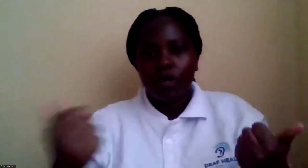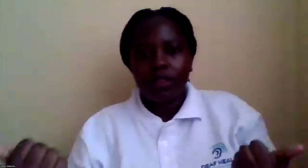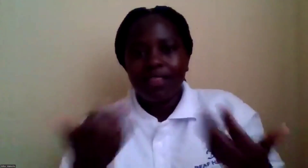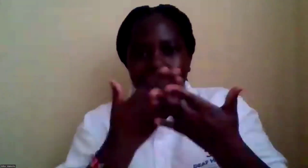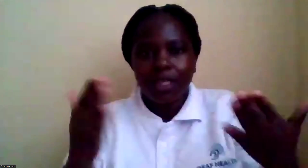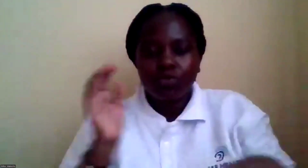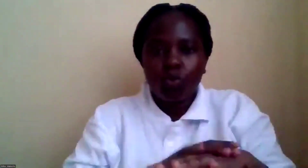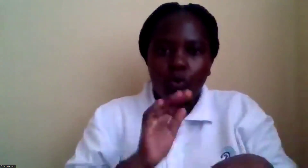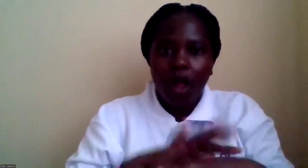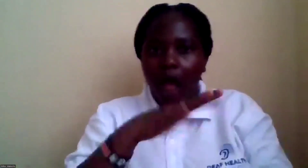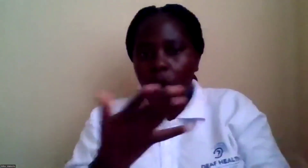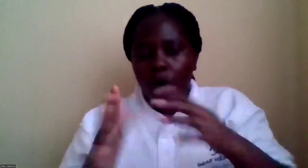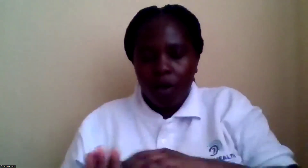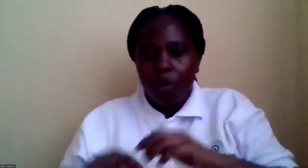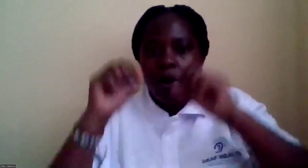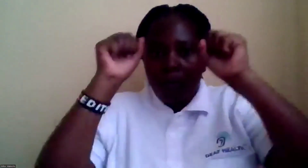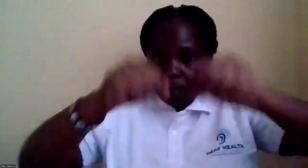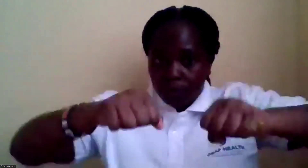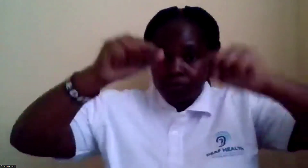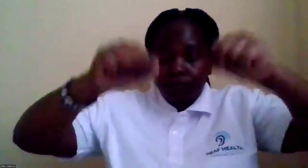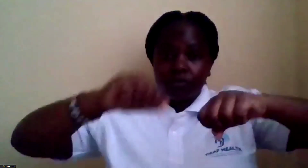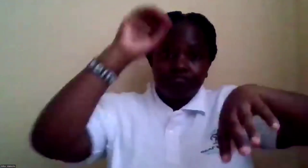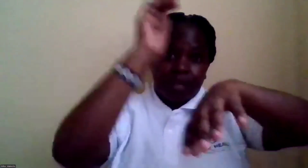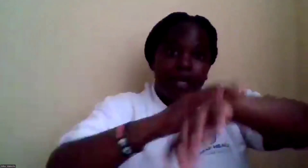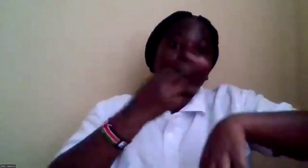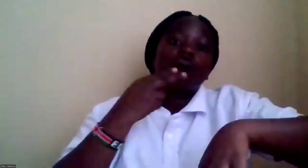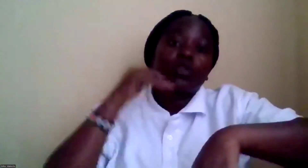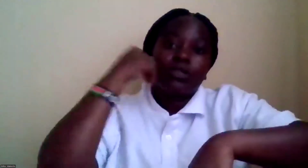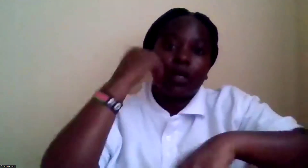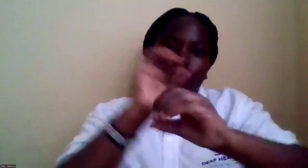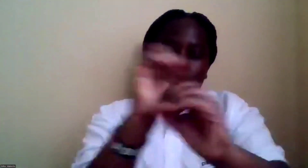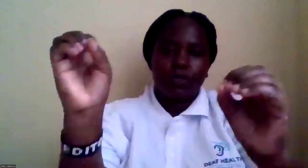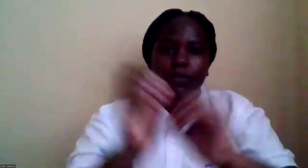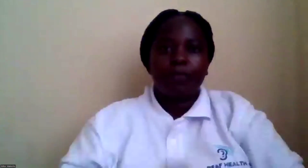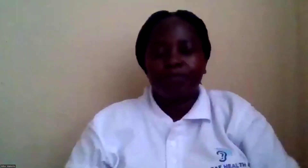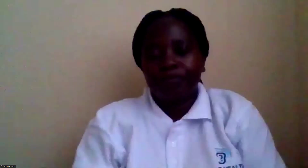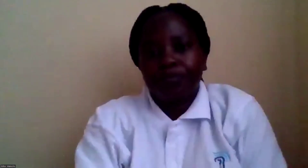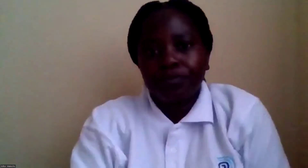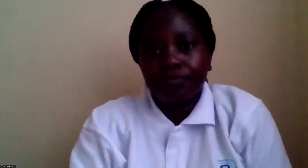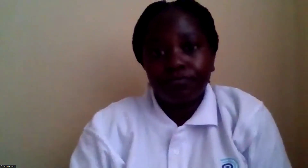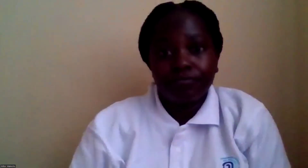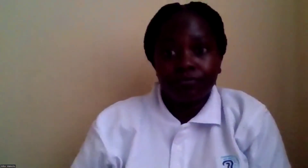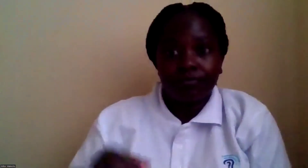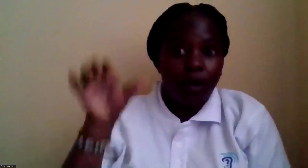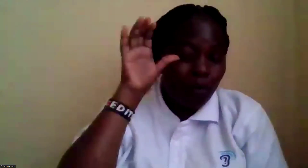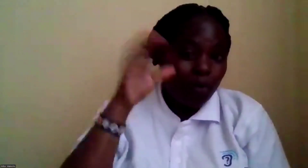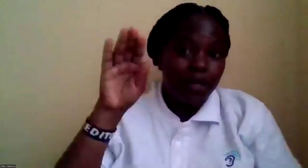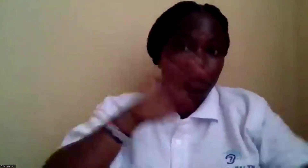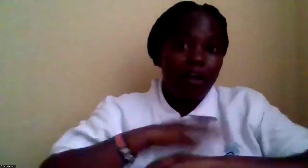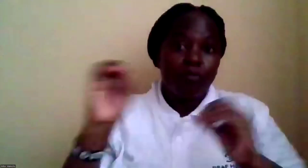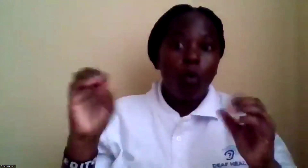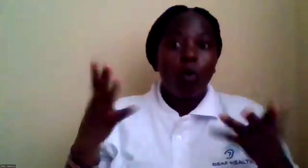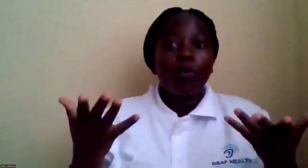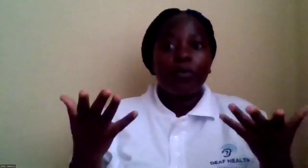better position to not attain some of these lifestyle diseases. Yeah. Does that answer your question, Corinne?